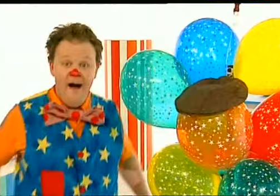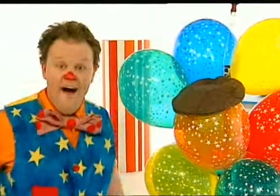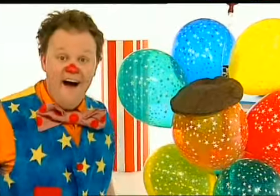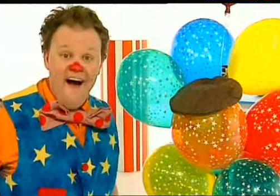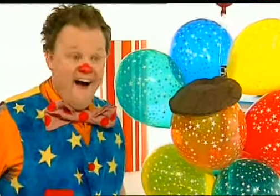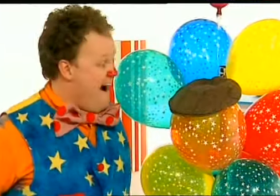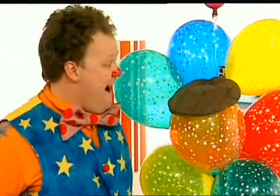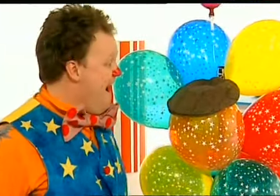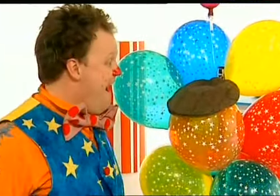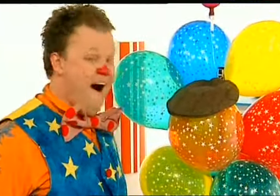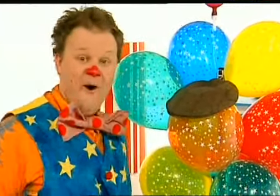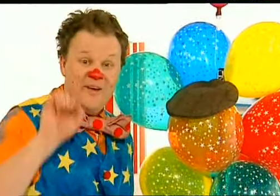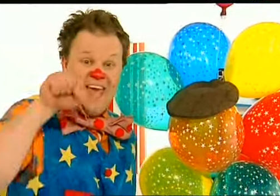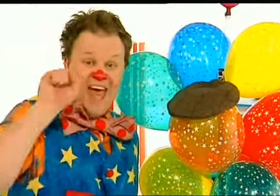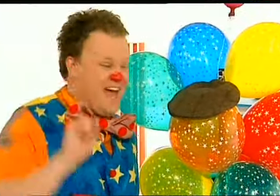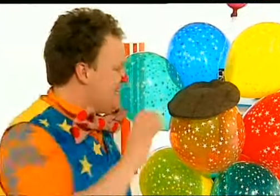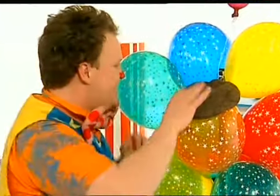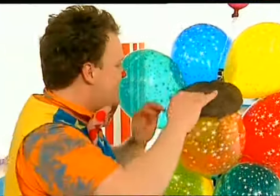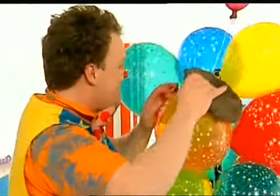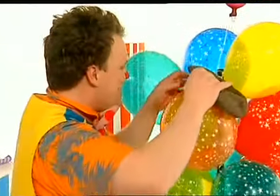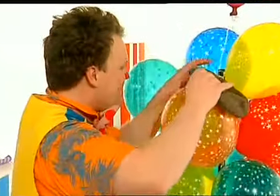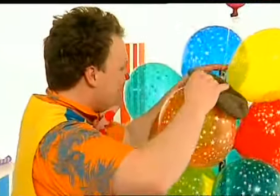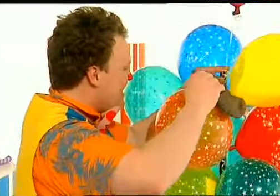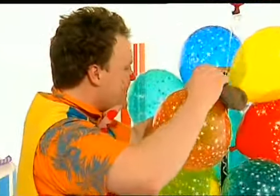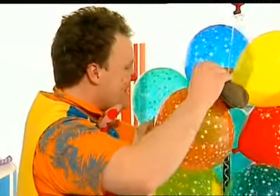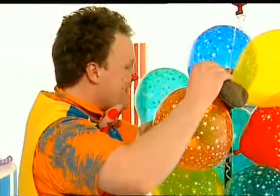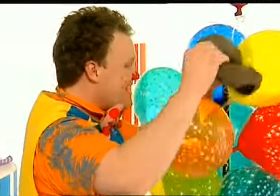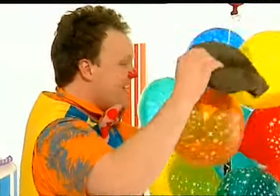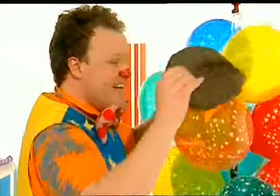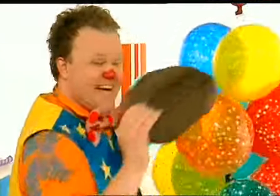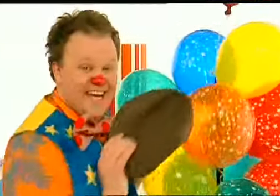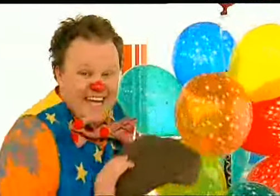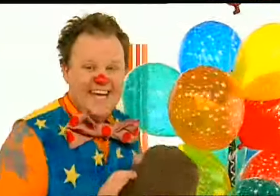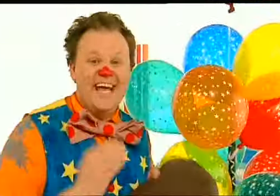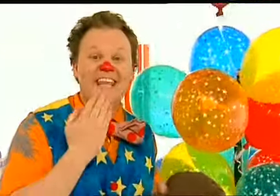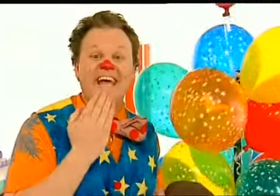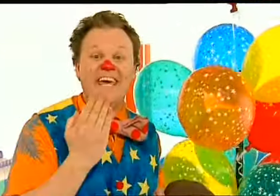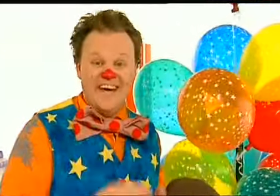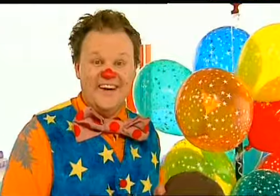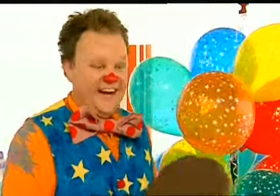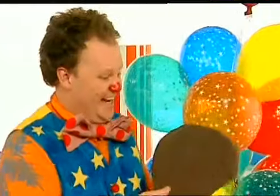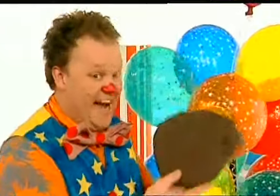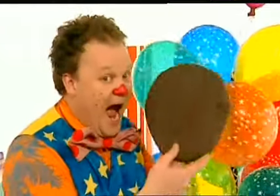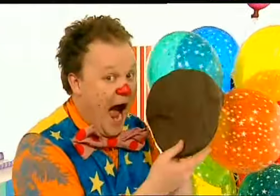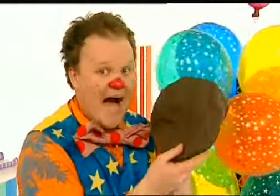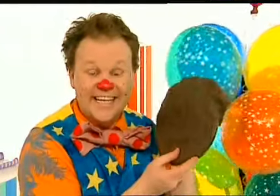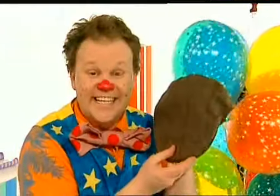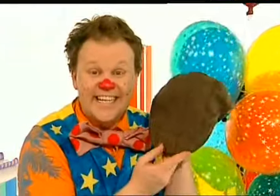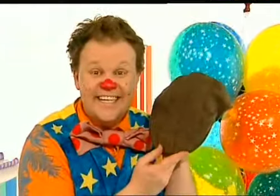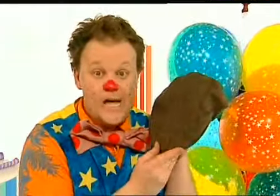to keep his head warm. Oh, yes. Great idea, Mr. Tumble. Thank you. Are you going to wrap it, Mr.